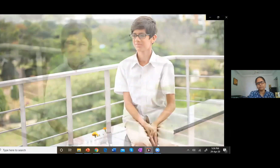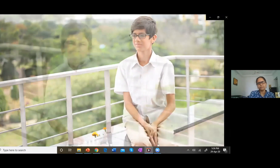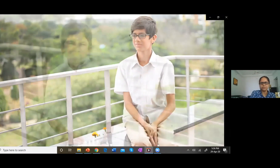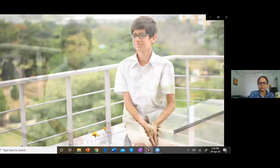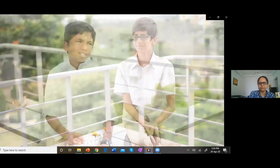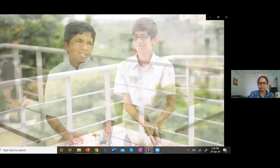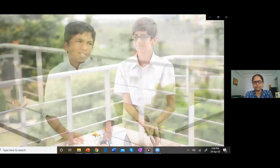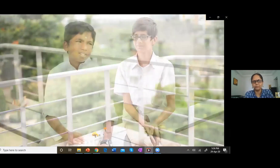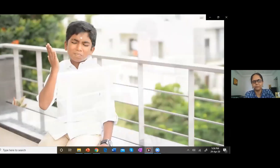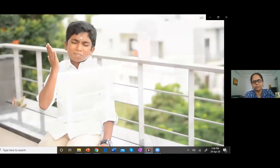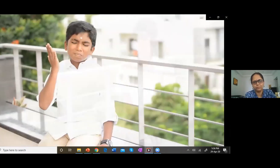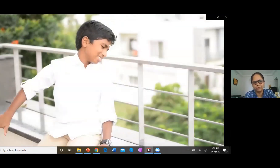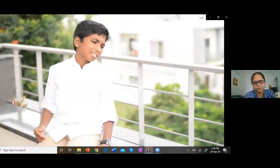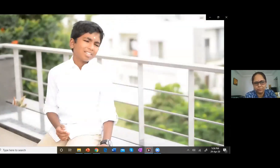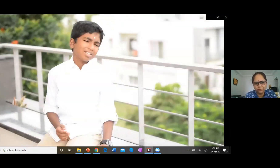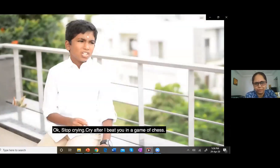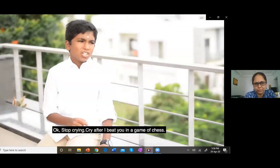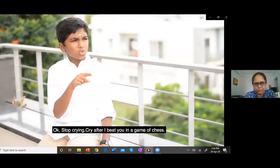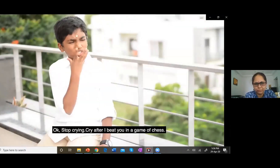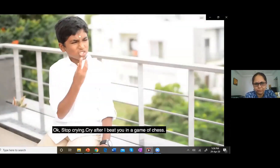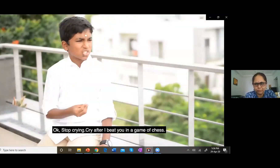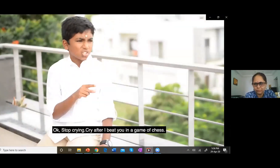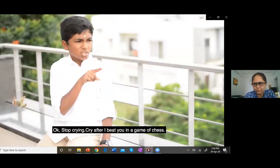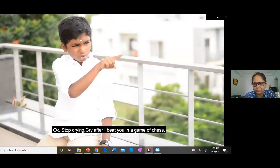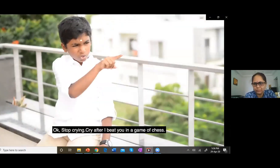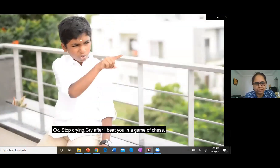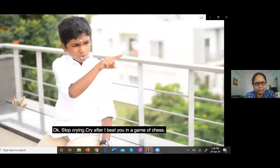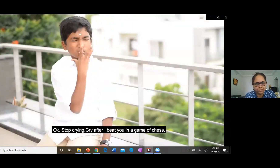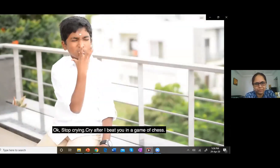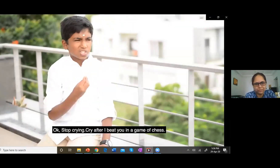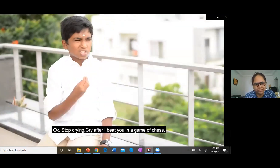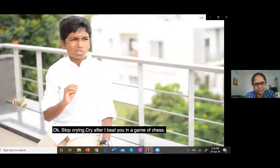okay, stop crying. Cry after I beat you in a game of chess.